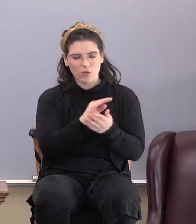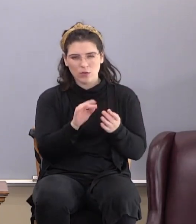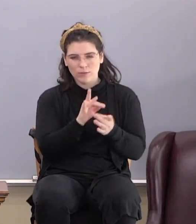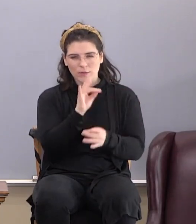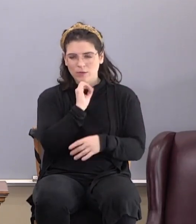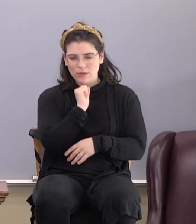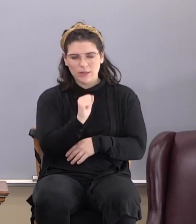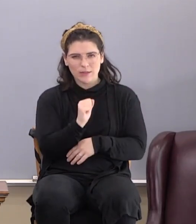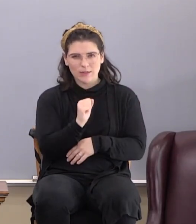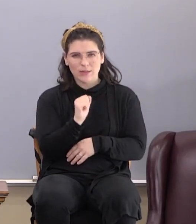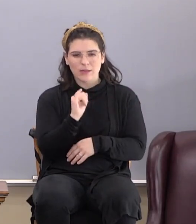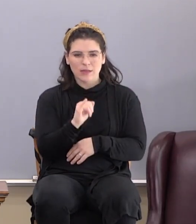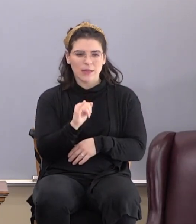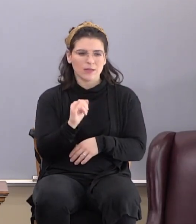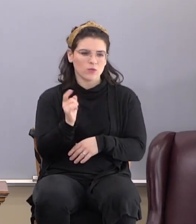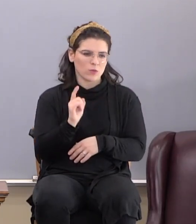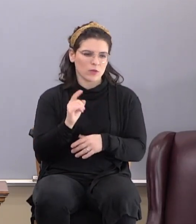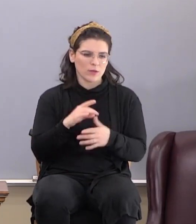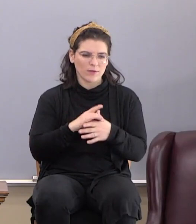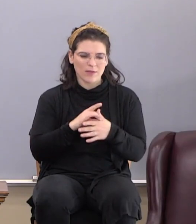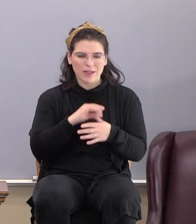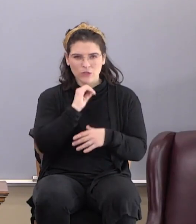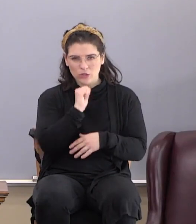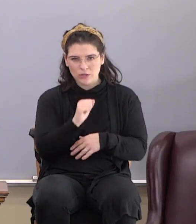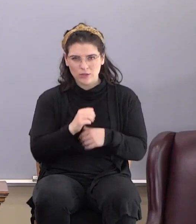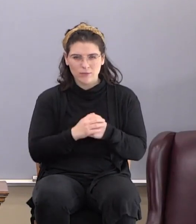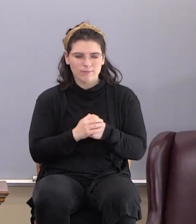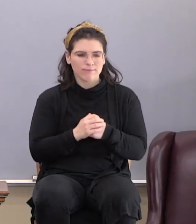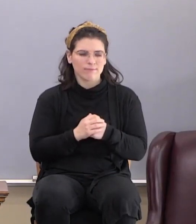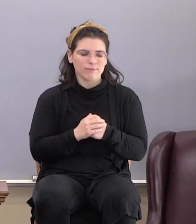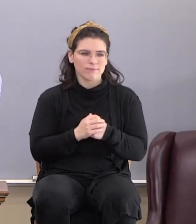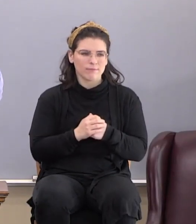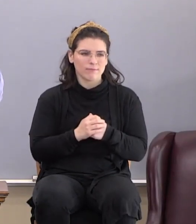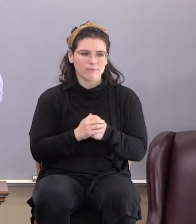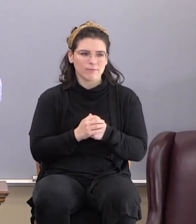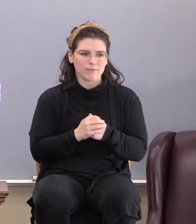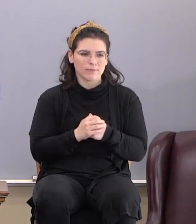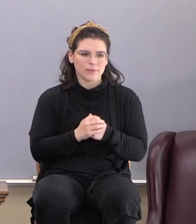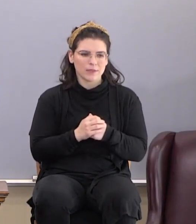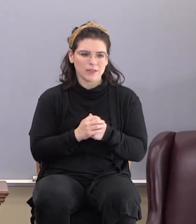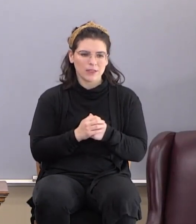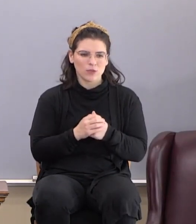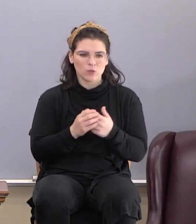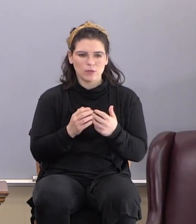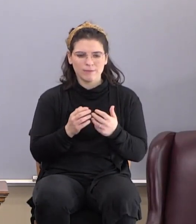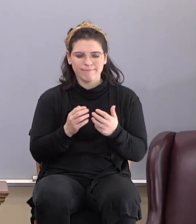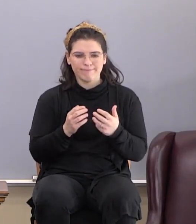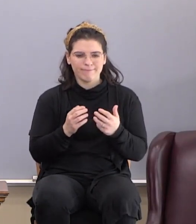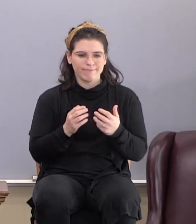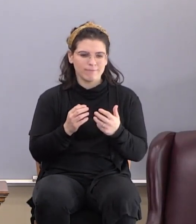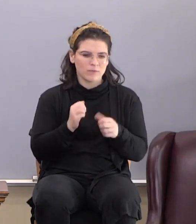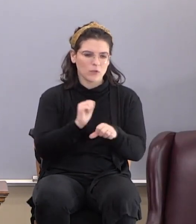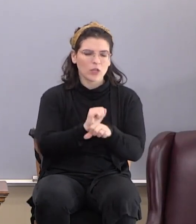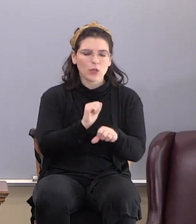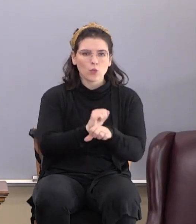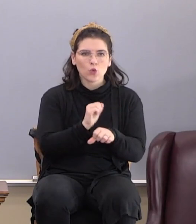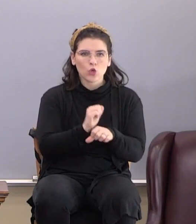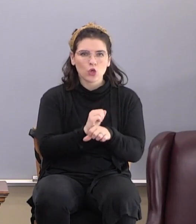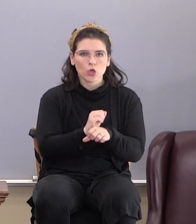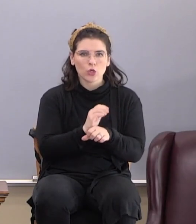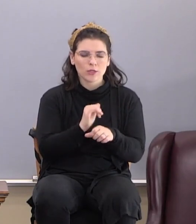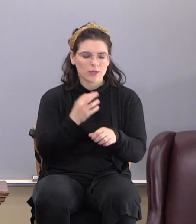is. That's where the flesh is. That's where the works,